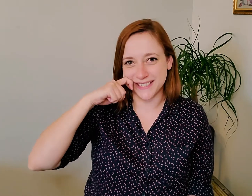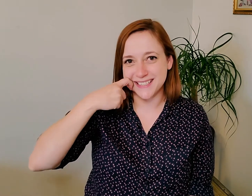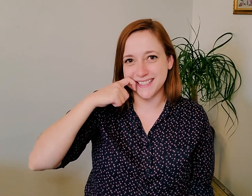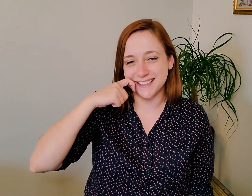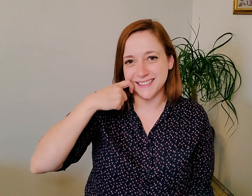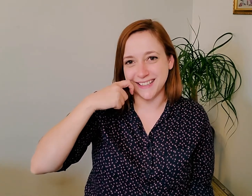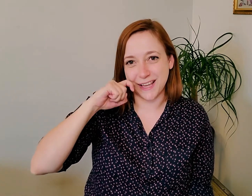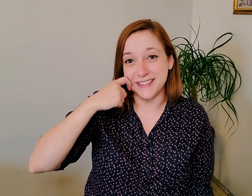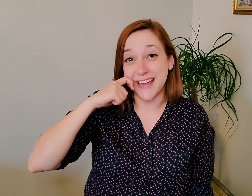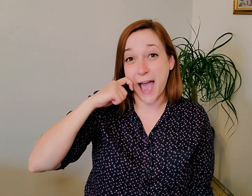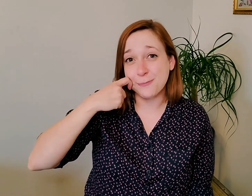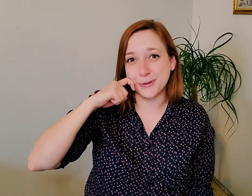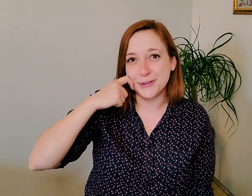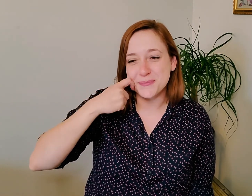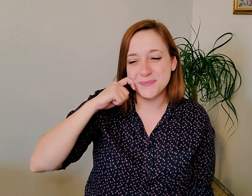twist. And that means apple.